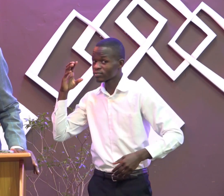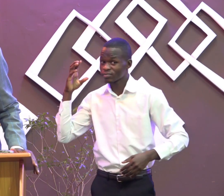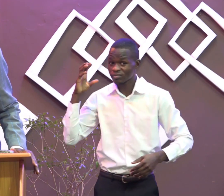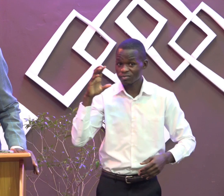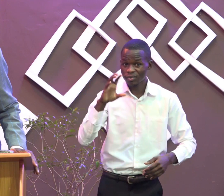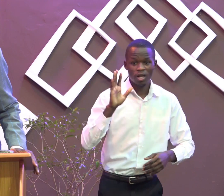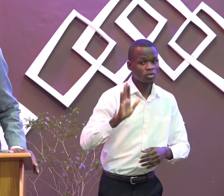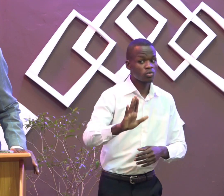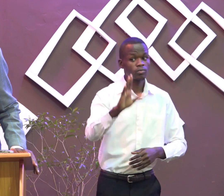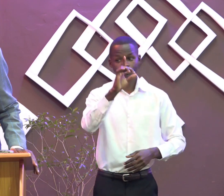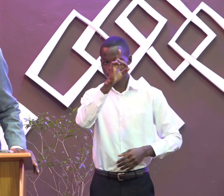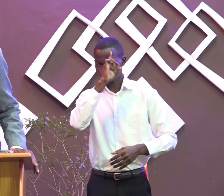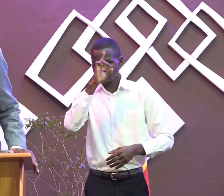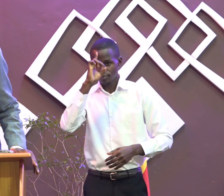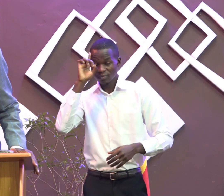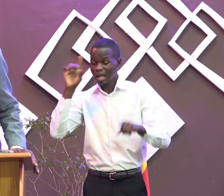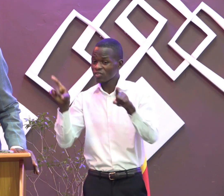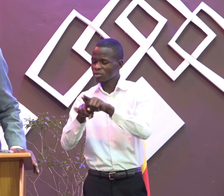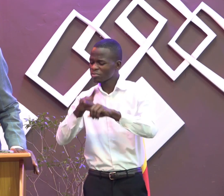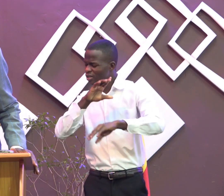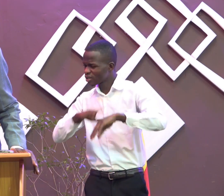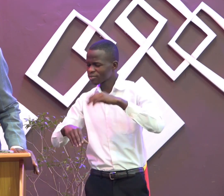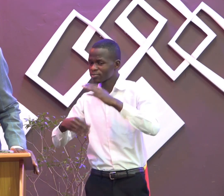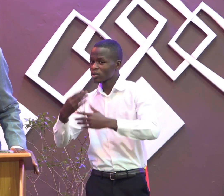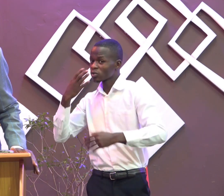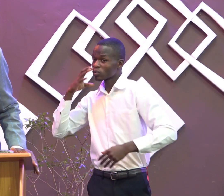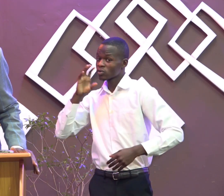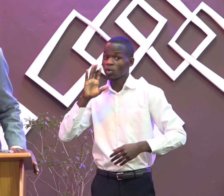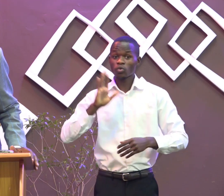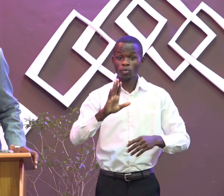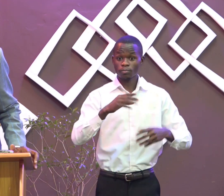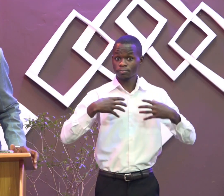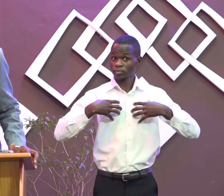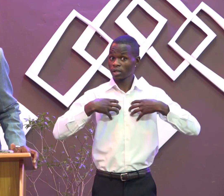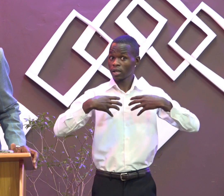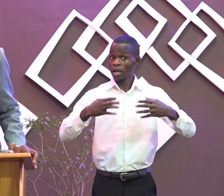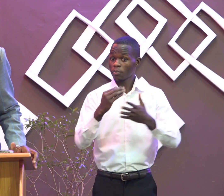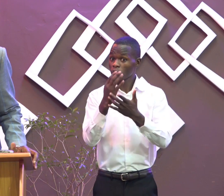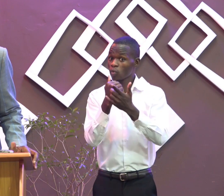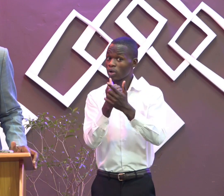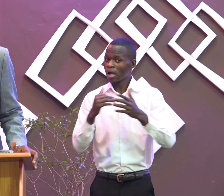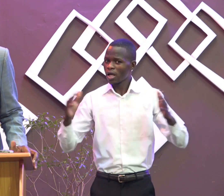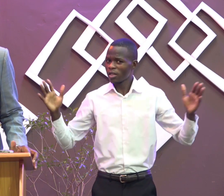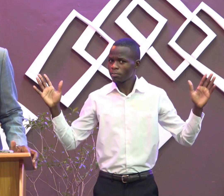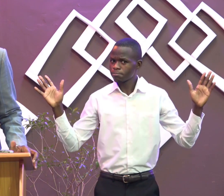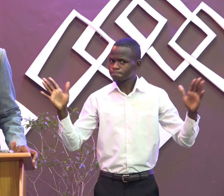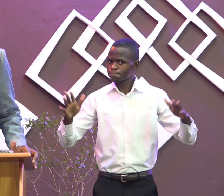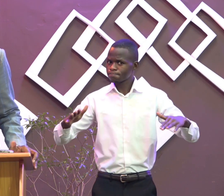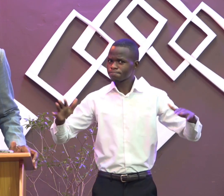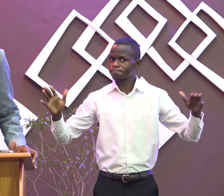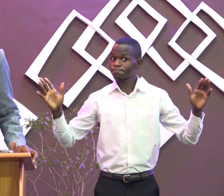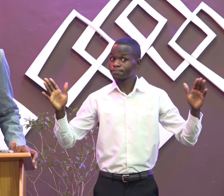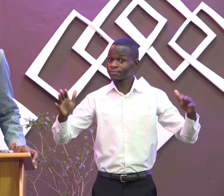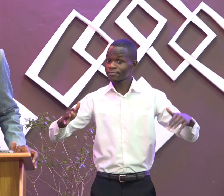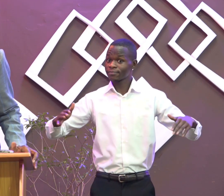ko. So tokolimiranga mugagga mu njuyo mwosula. Kubanga ennyonyi y'omubbanga yayingidde etya mu nyumba